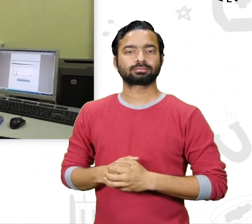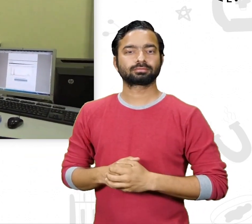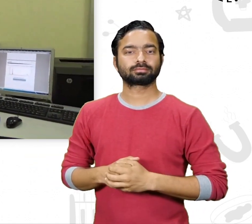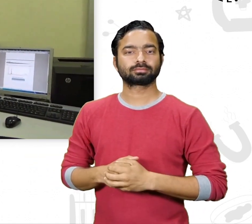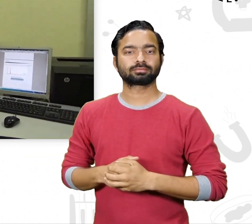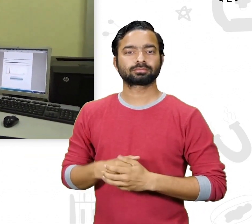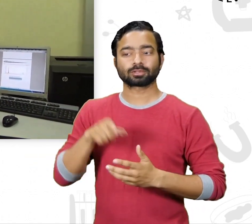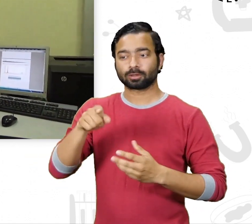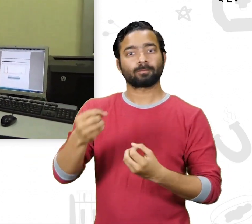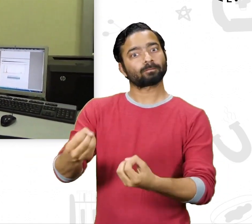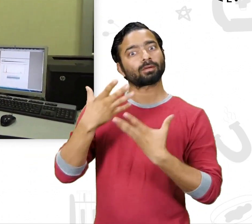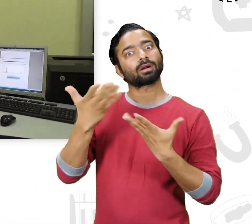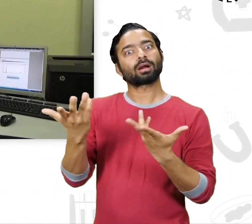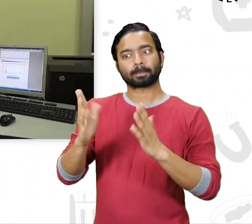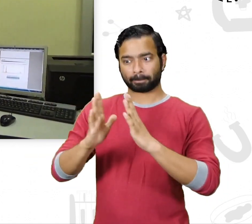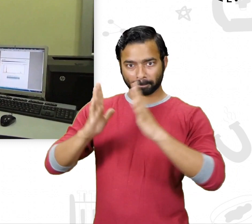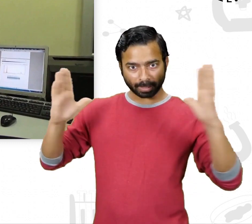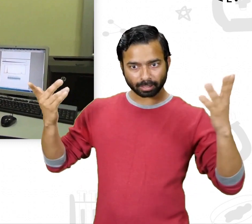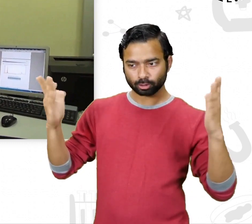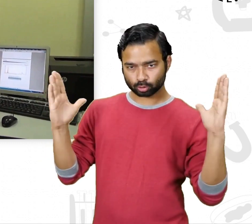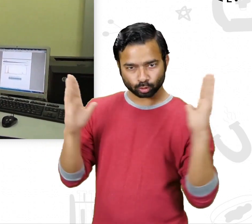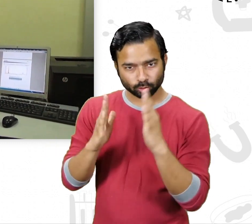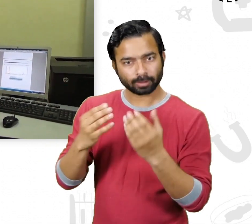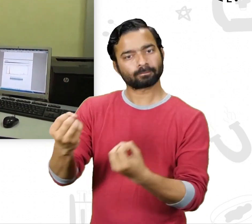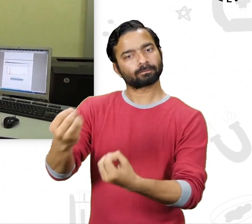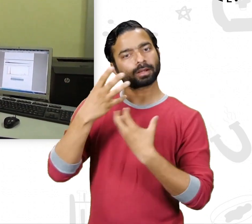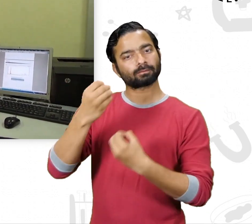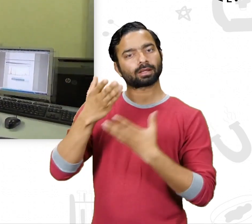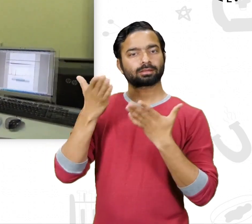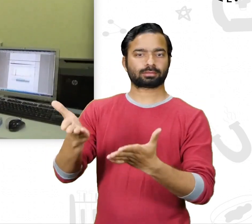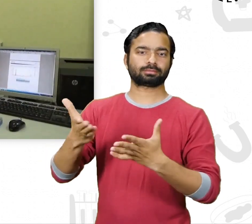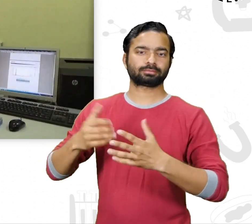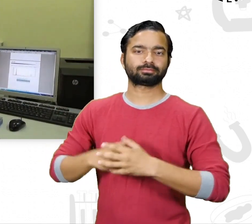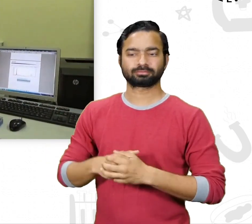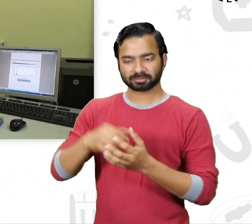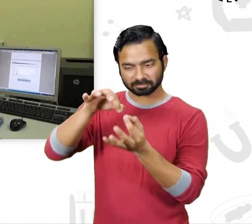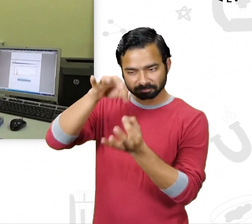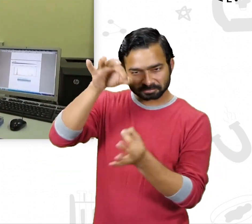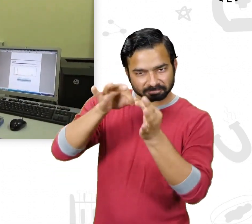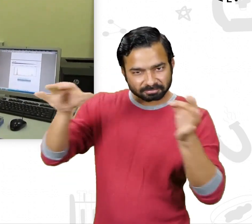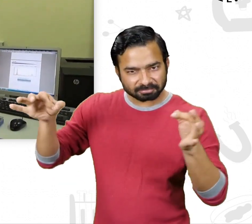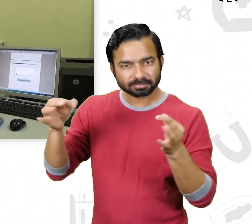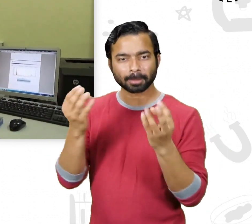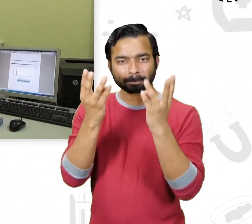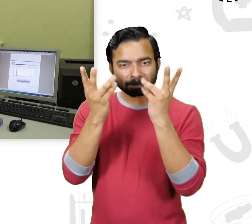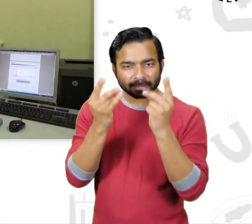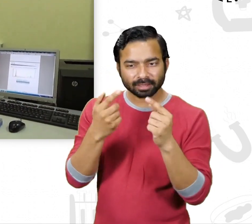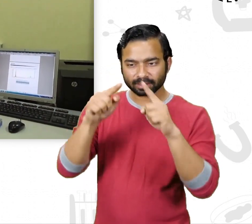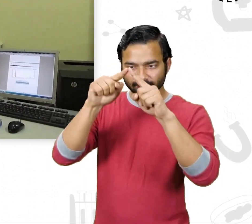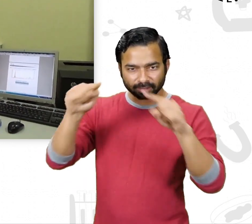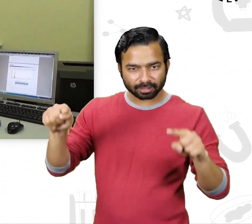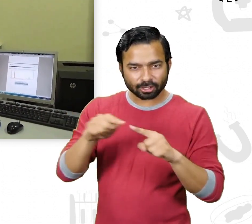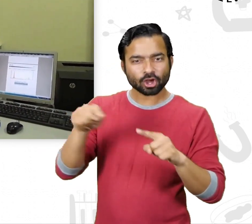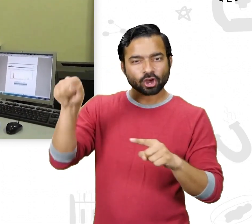We can see the surface morphology here. It's a mouth organ, locomotion organelle is there.